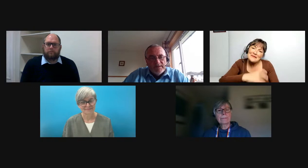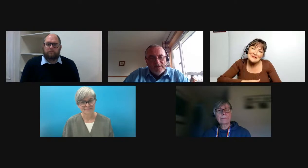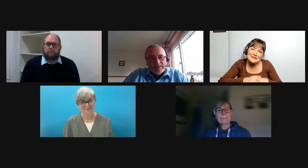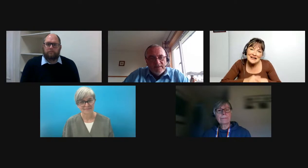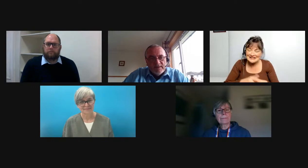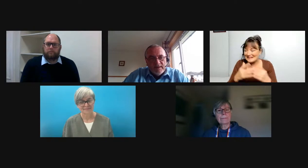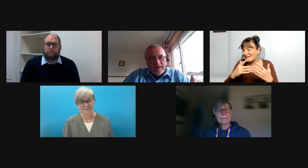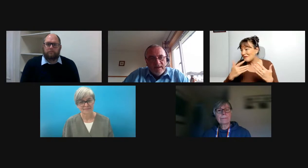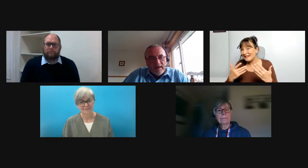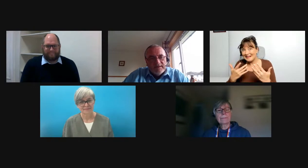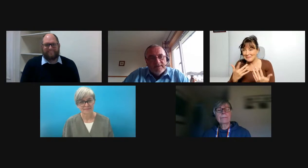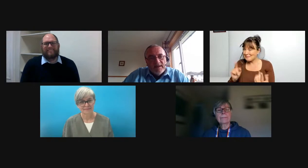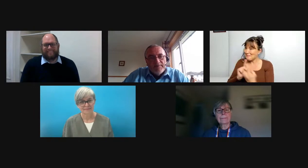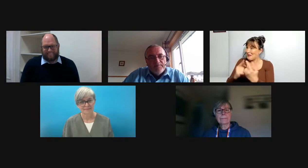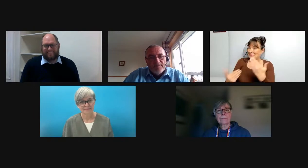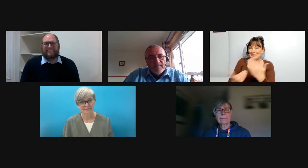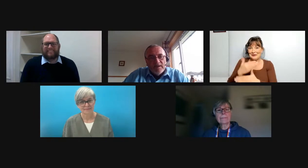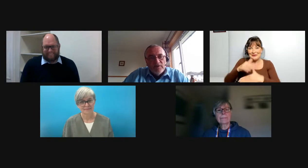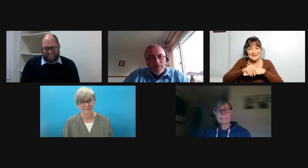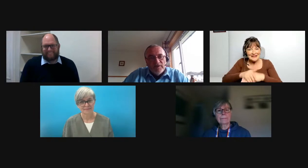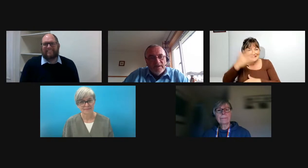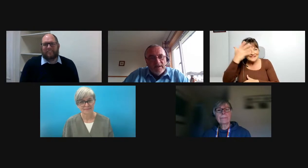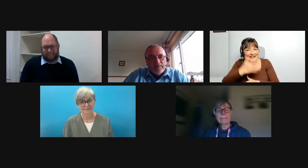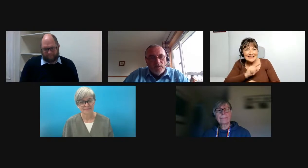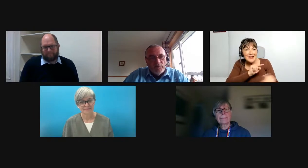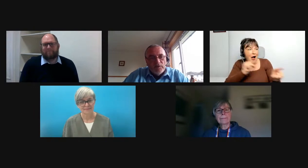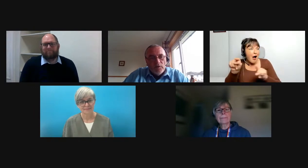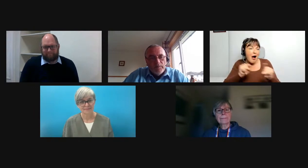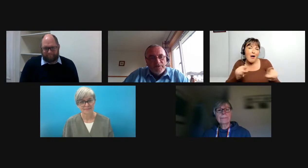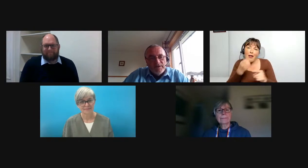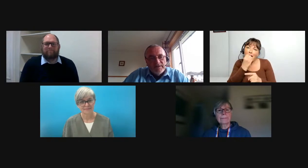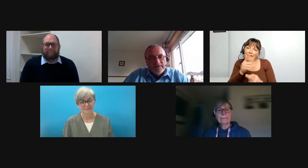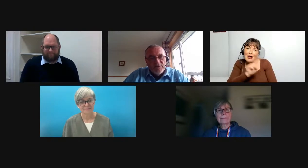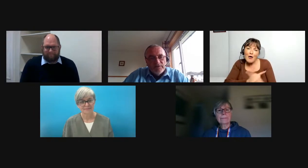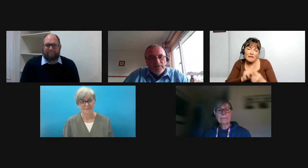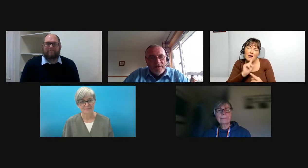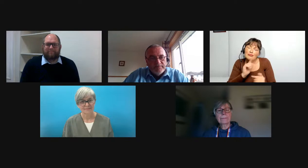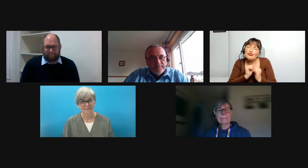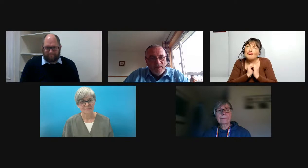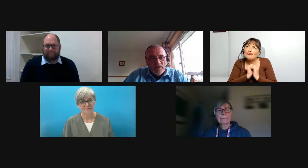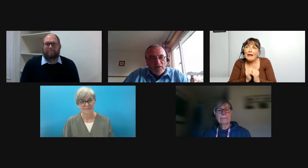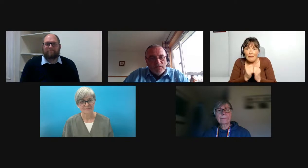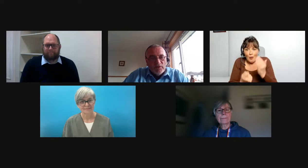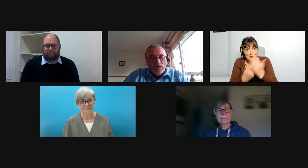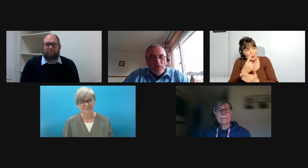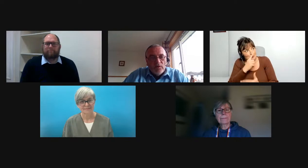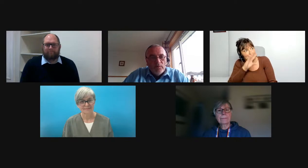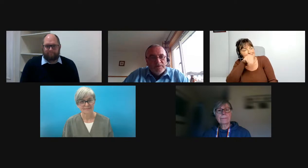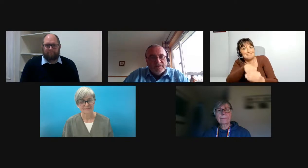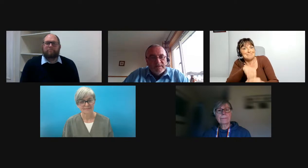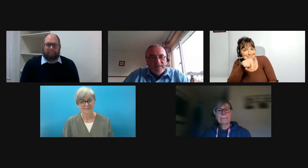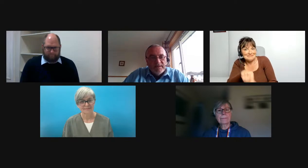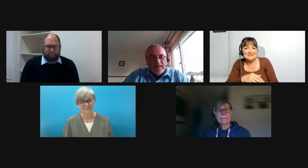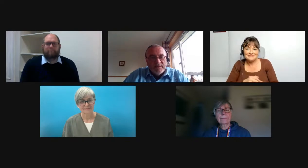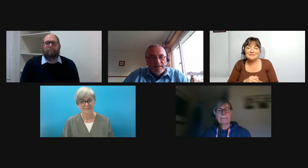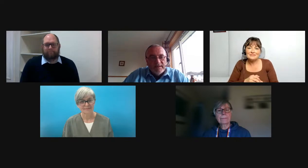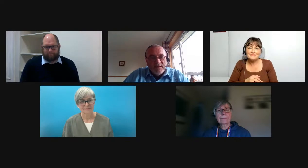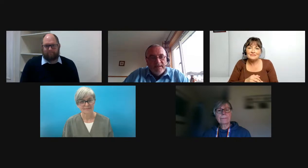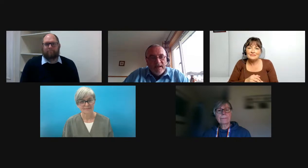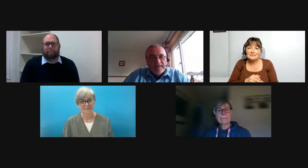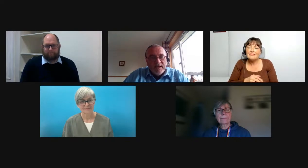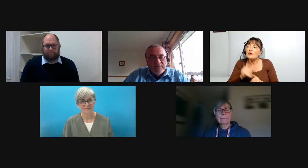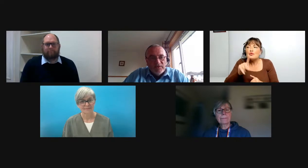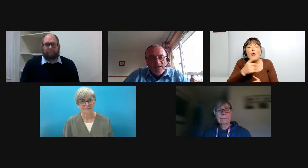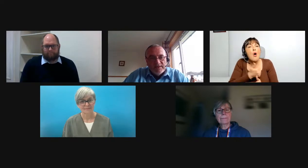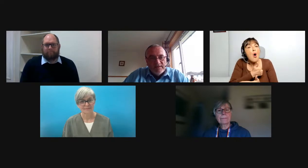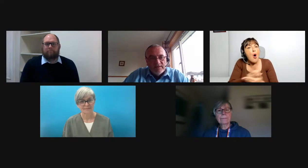new friends, and really grateful for the opportunity to do that. So we're always